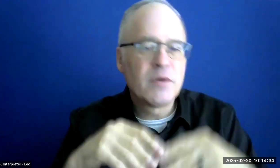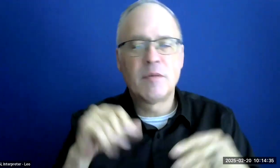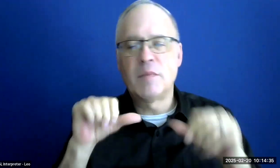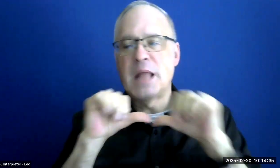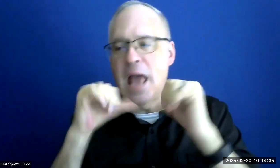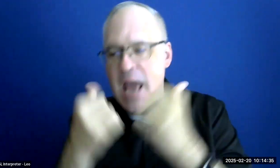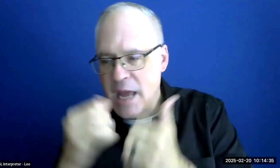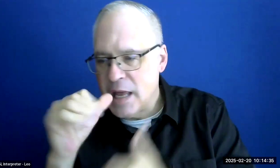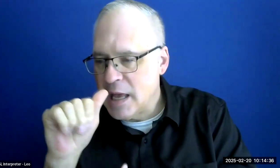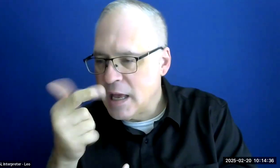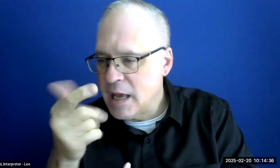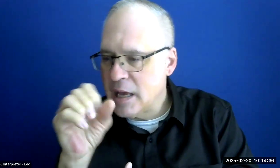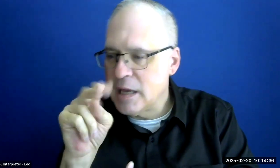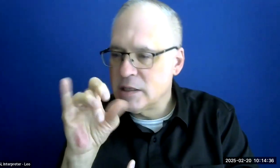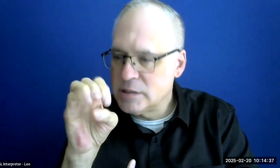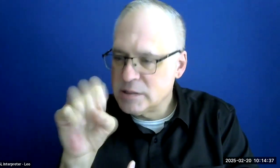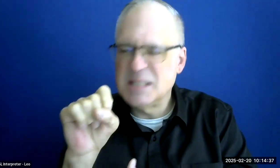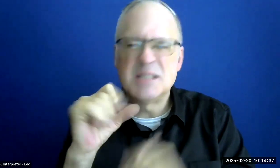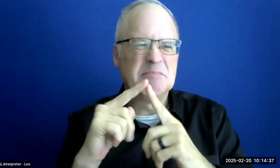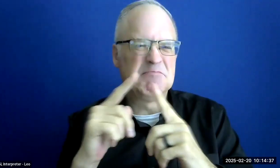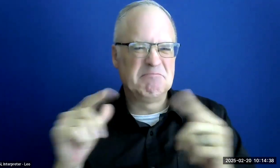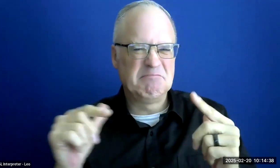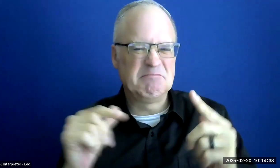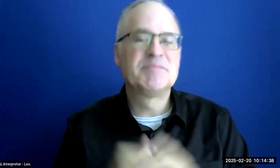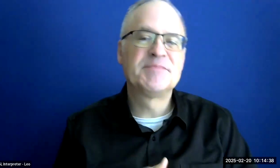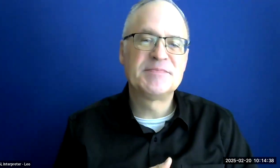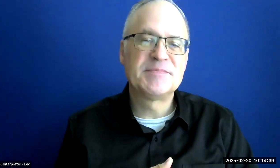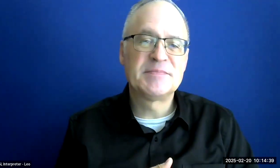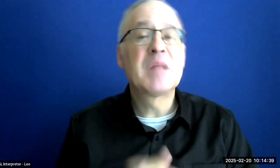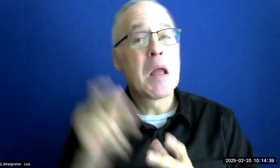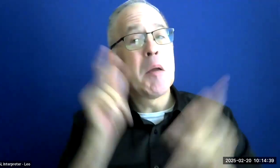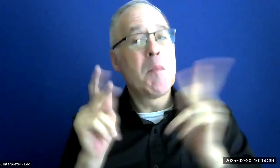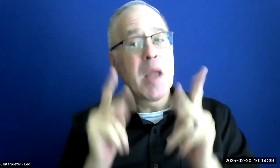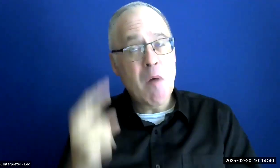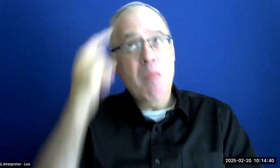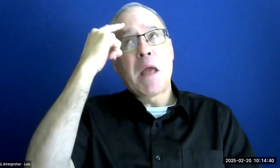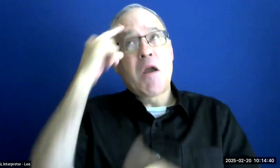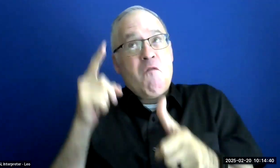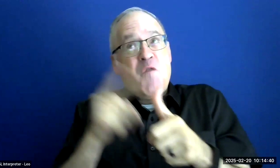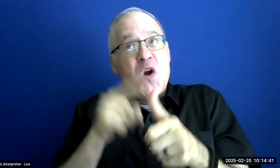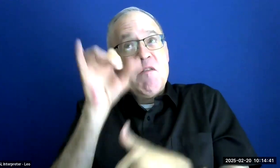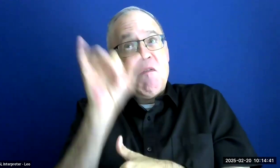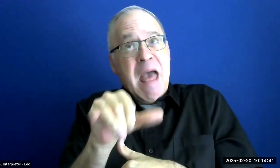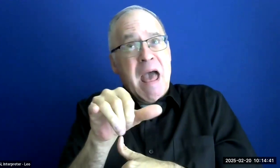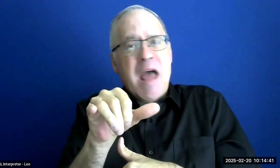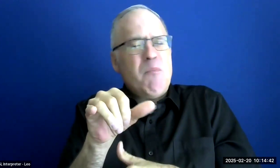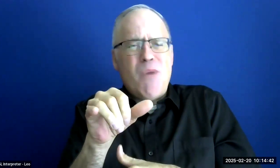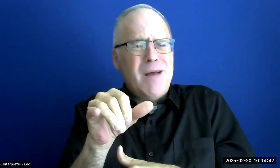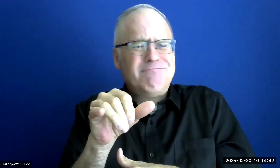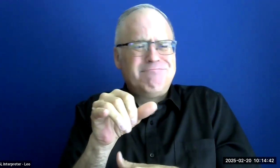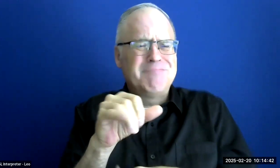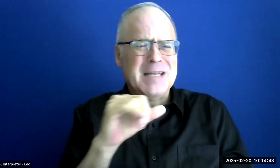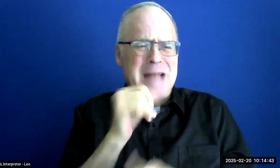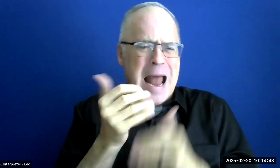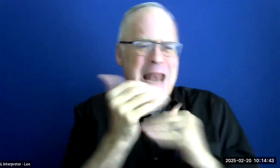on. While this form of connectionalism is what people often think of first, it's not the only meaning of